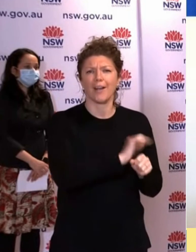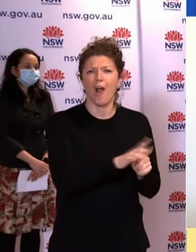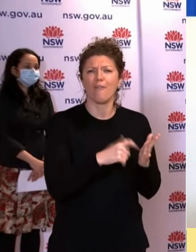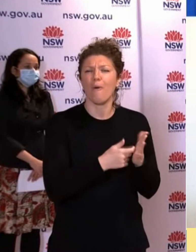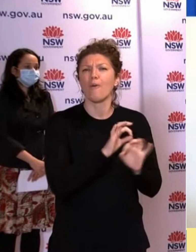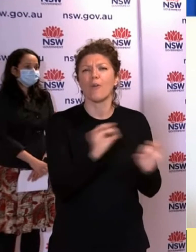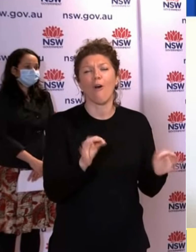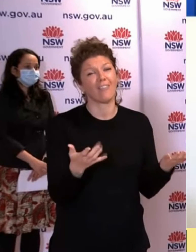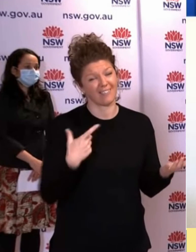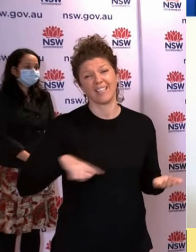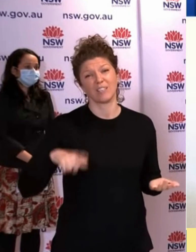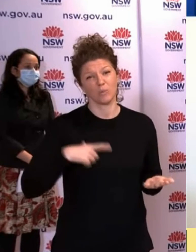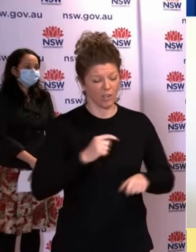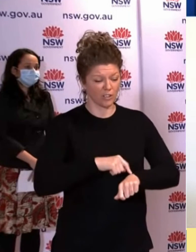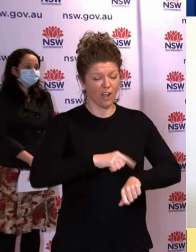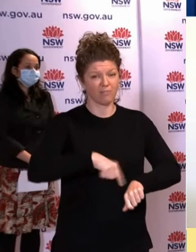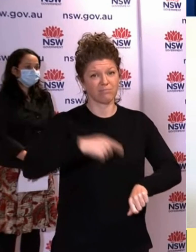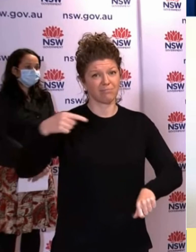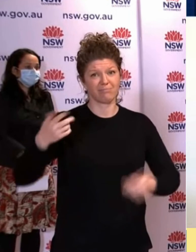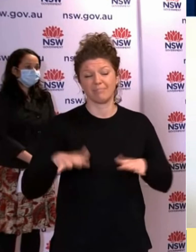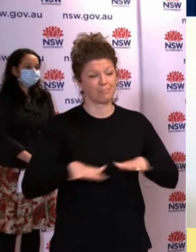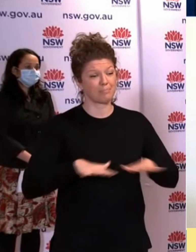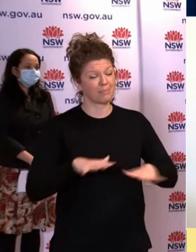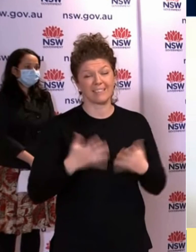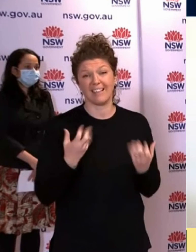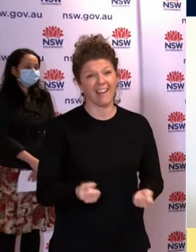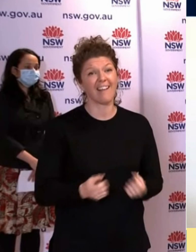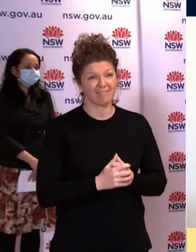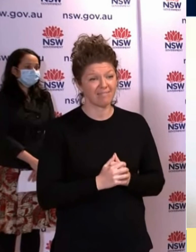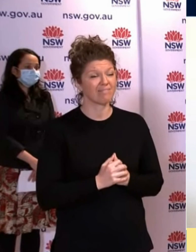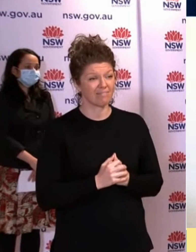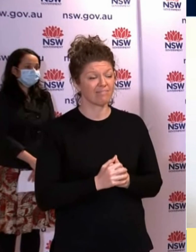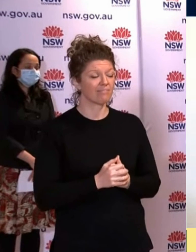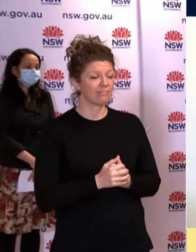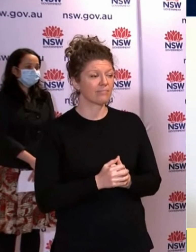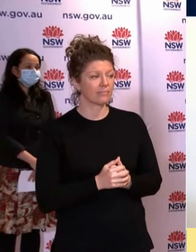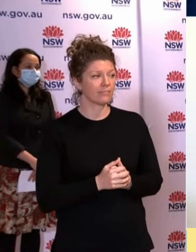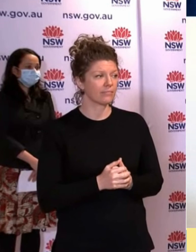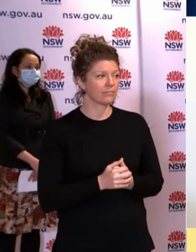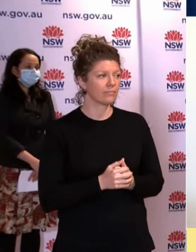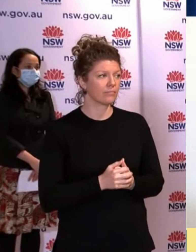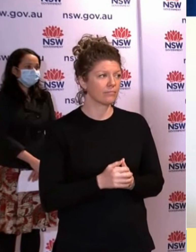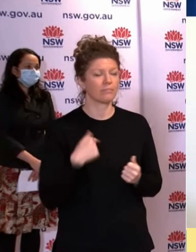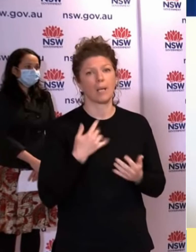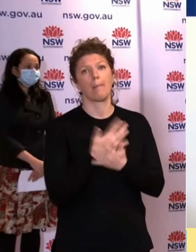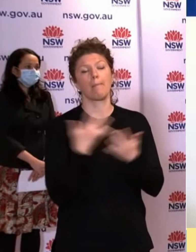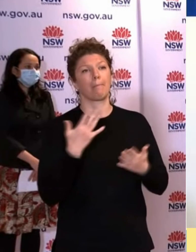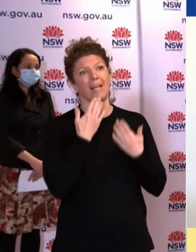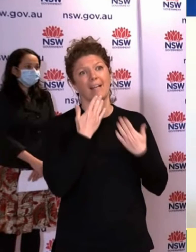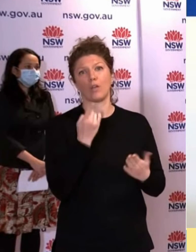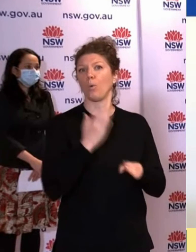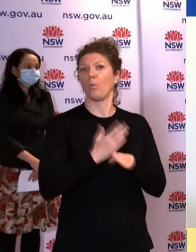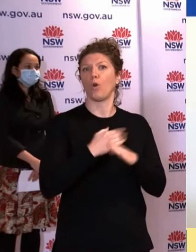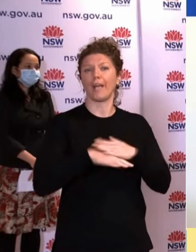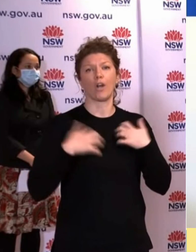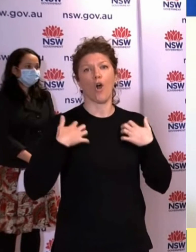take a little bit of time to do in some cases when they have a substantial number of patients arriving. And I want to thank the staff again. The health staff in